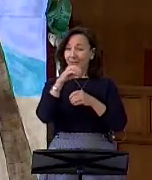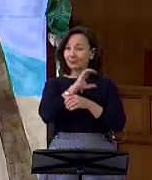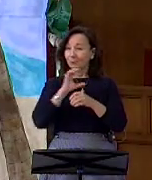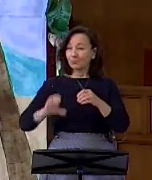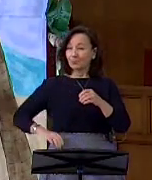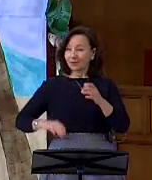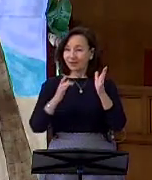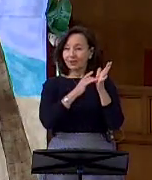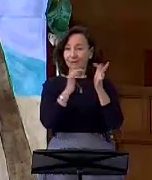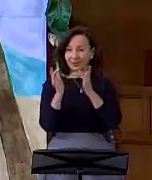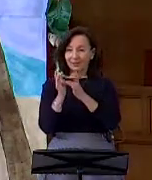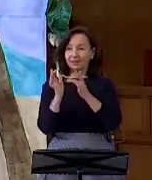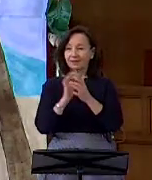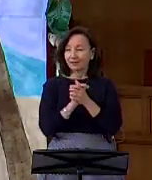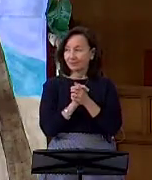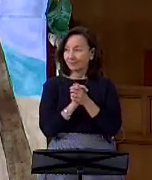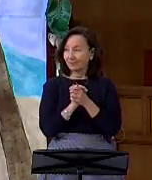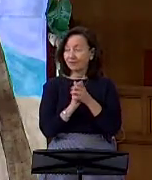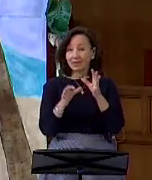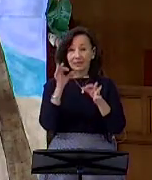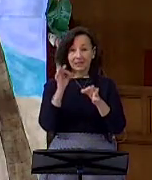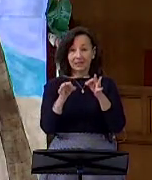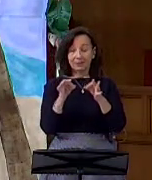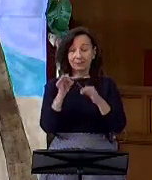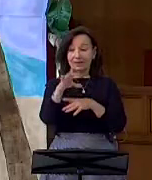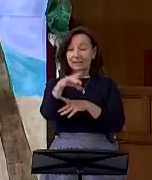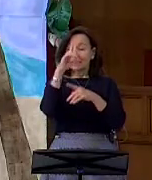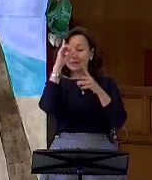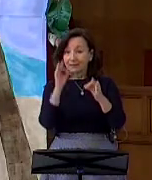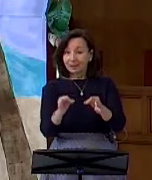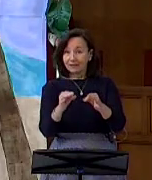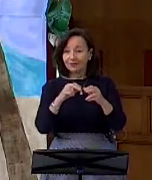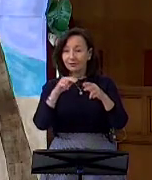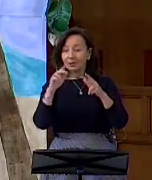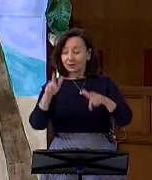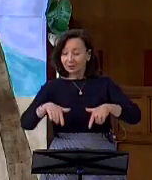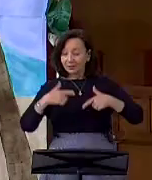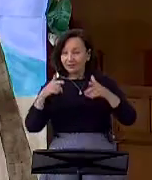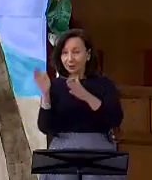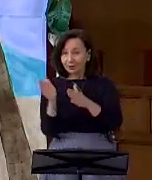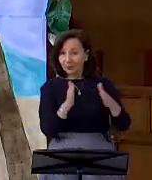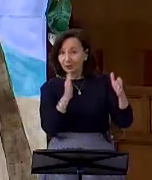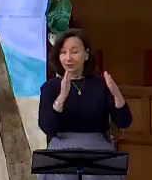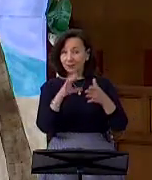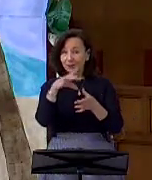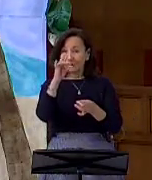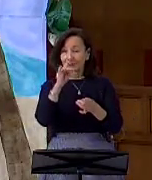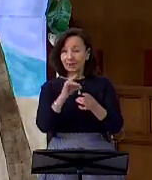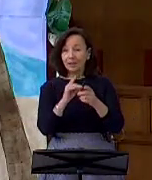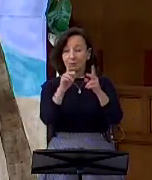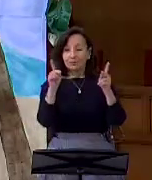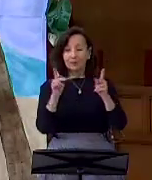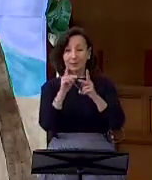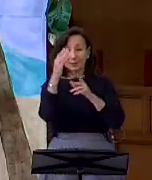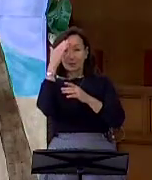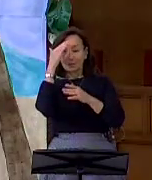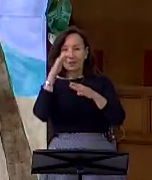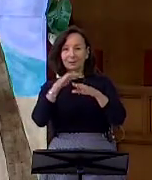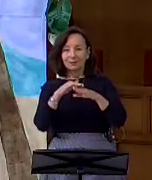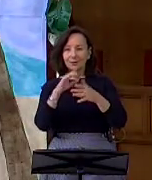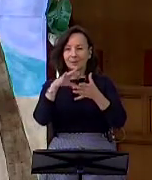Jesus if we choose to walk according to the Spirit. If we place our mind on the Spirit, we